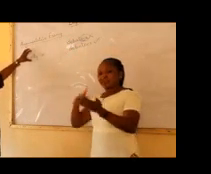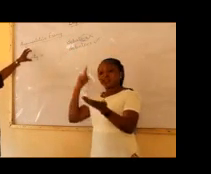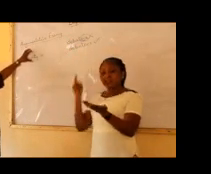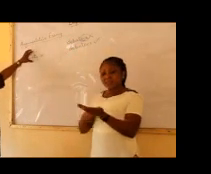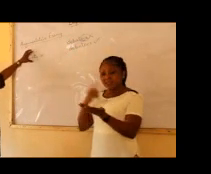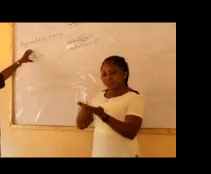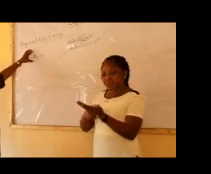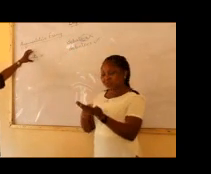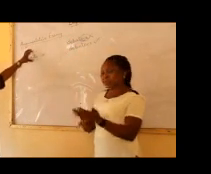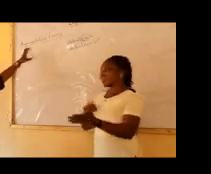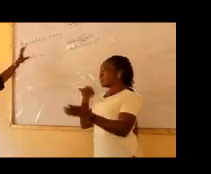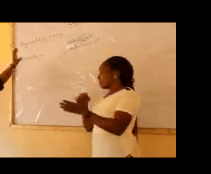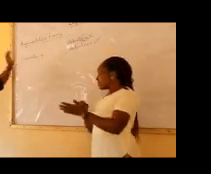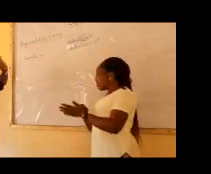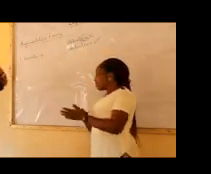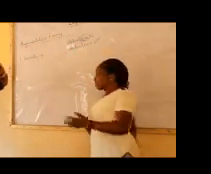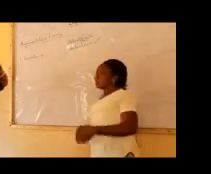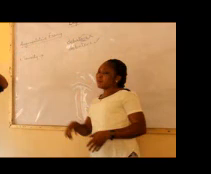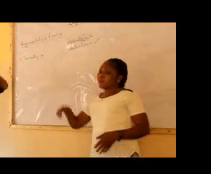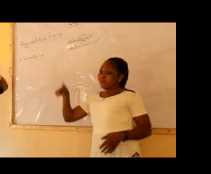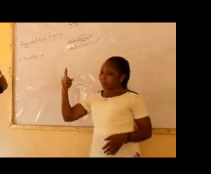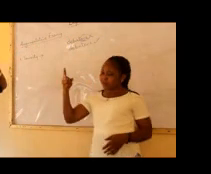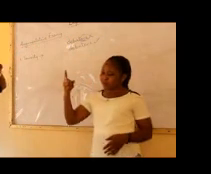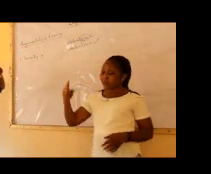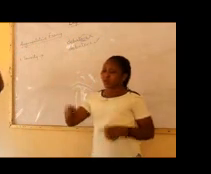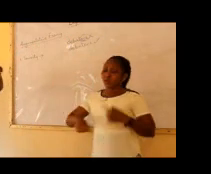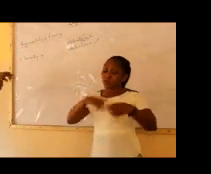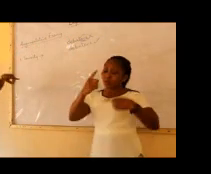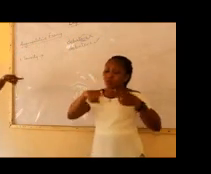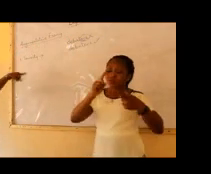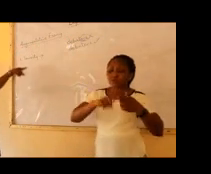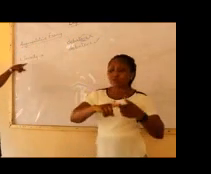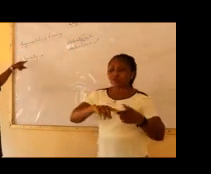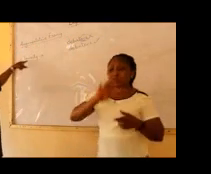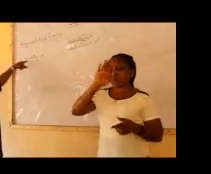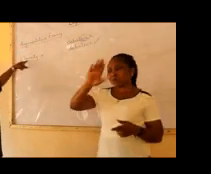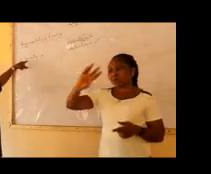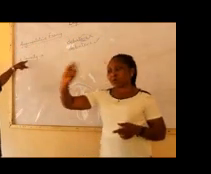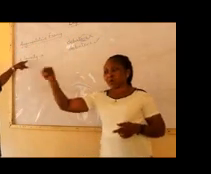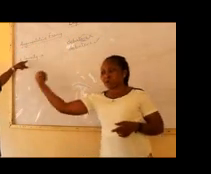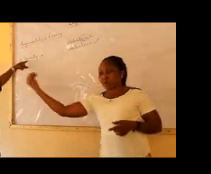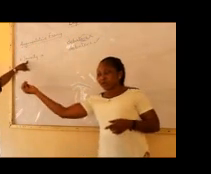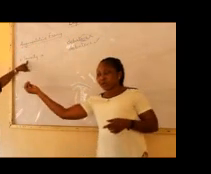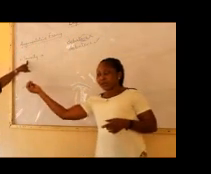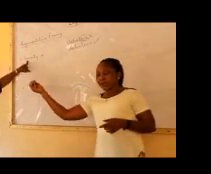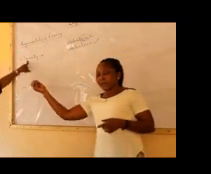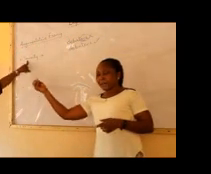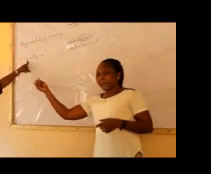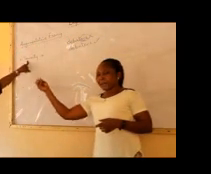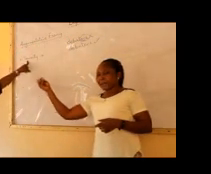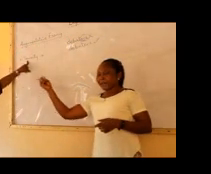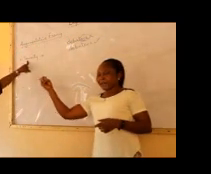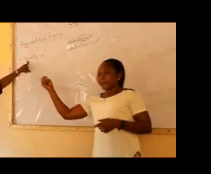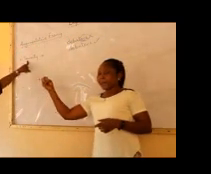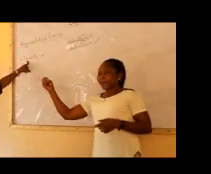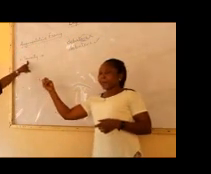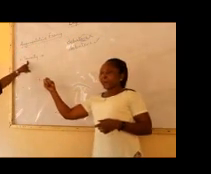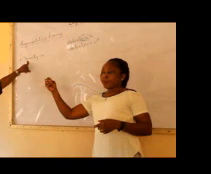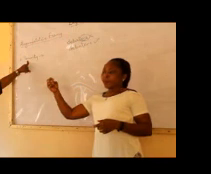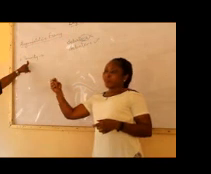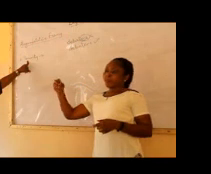Go to your opponents, think, what will my opponents discuss under security?